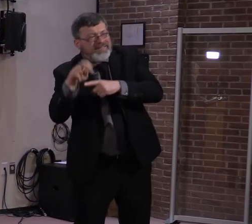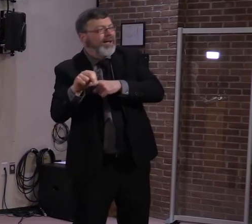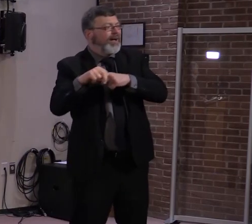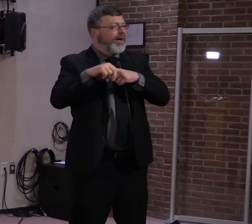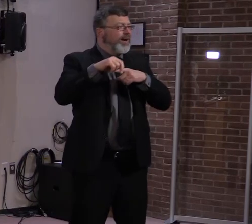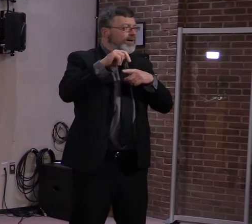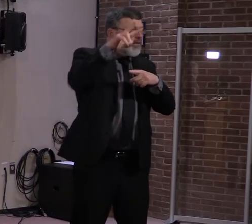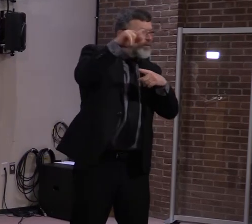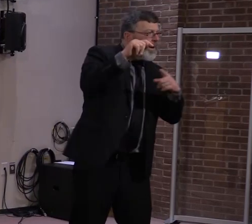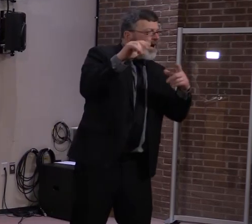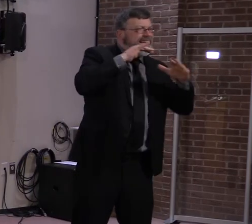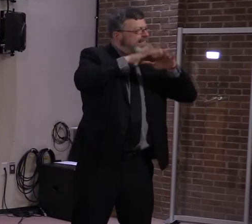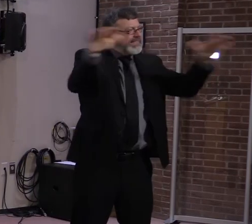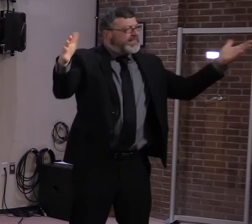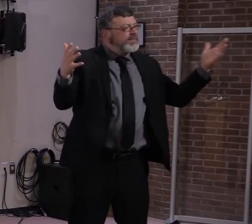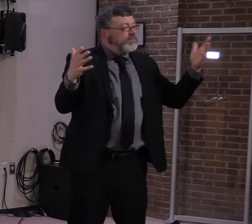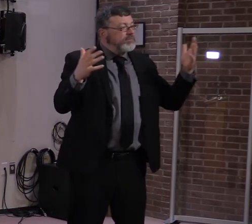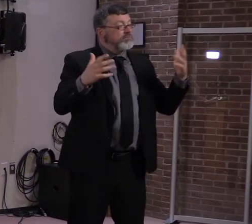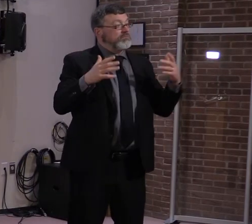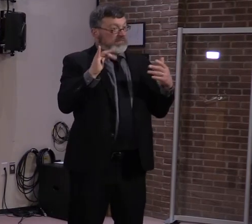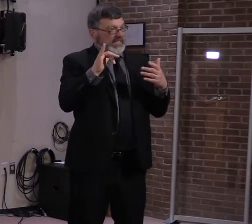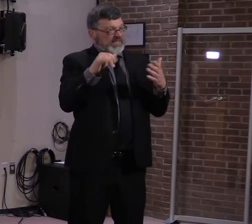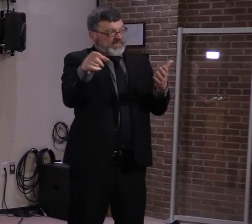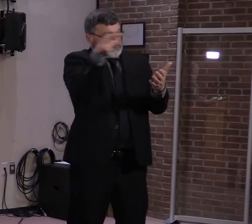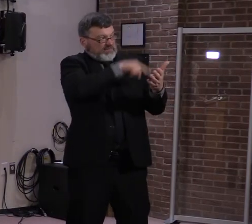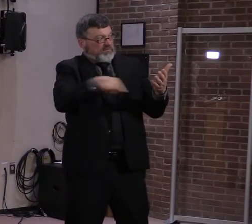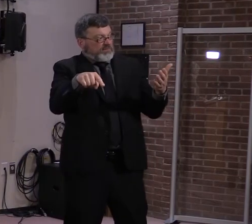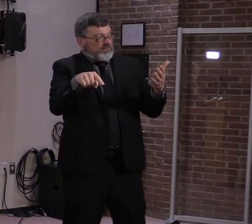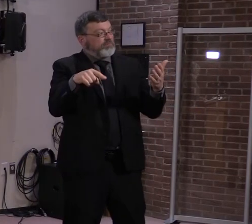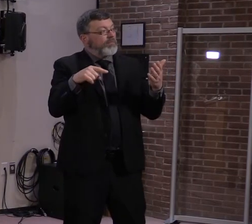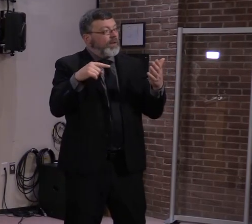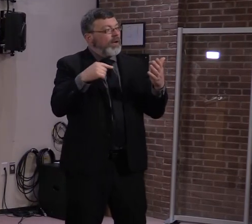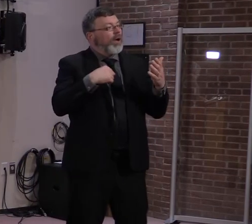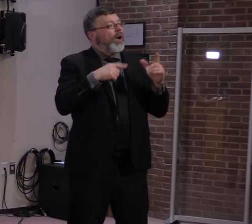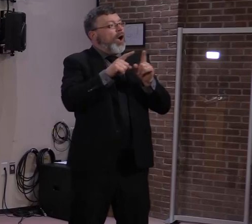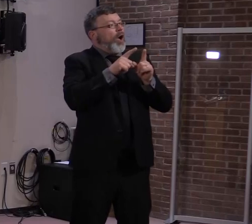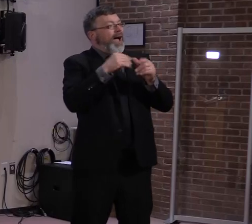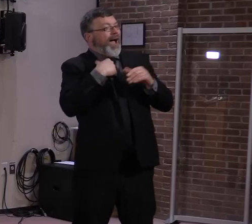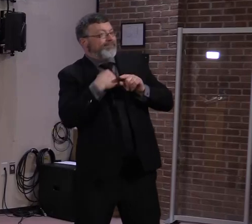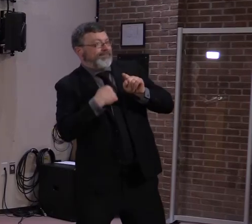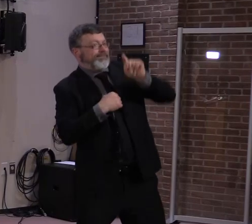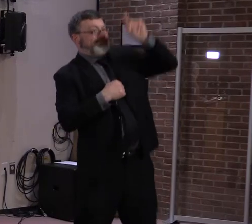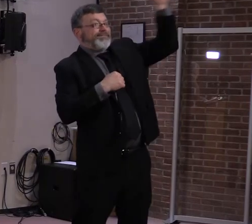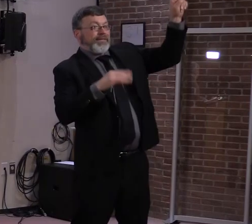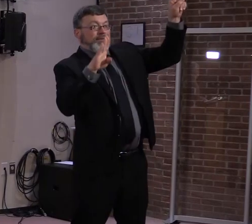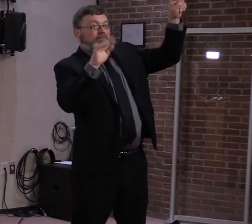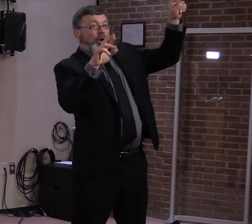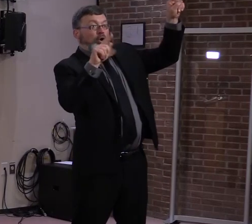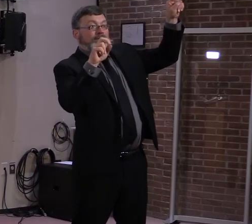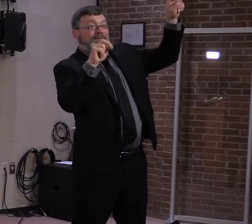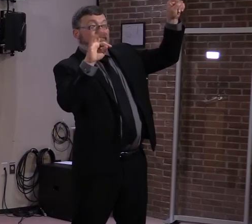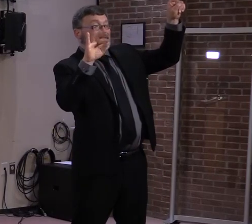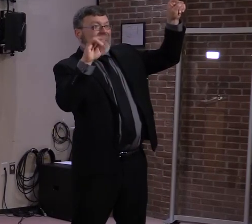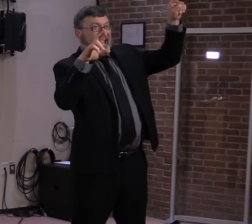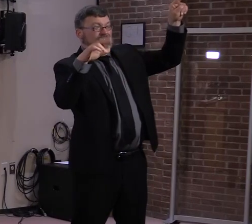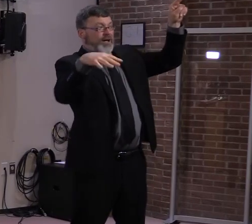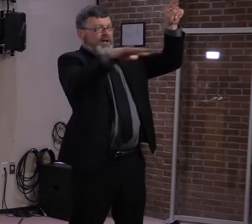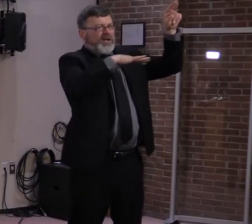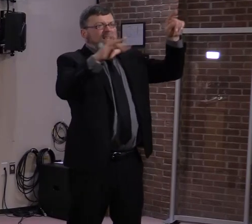at Tunbridge Fair on May 8th. Using a drive-through sort of process.